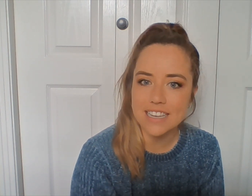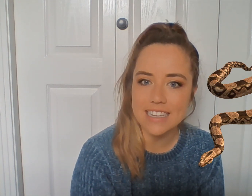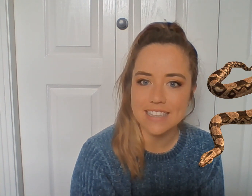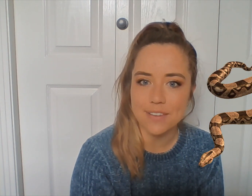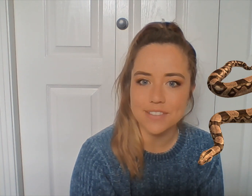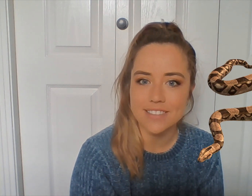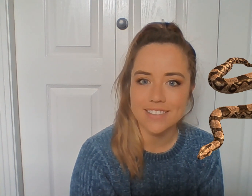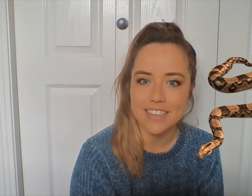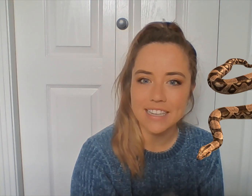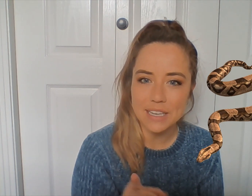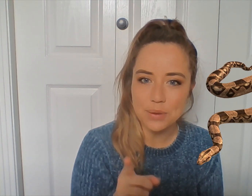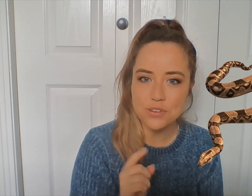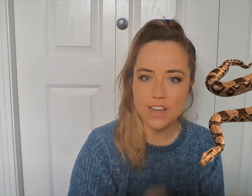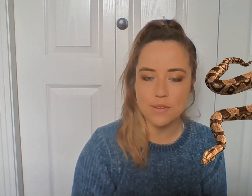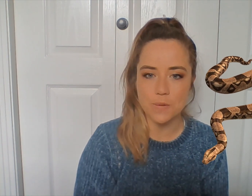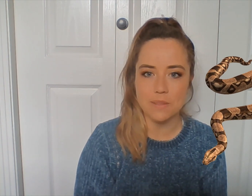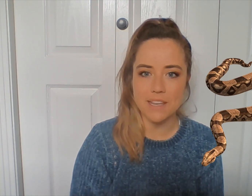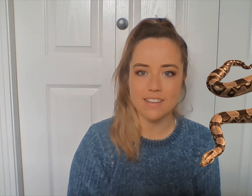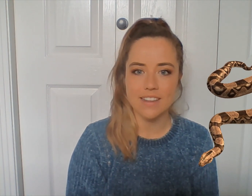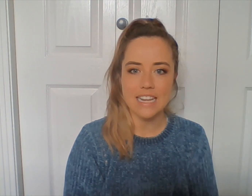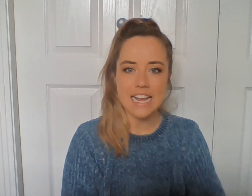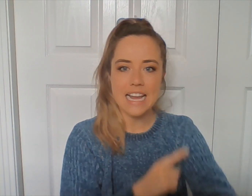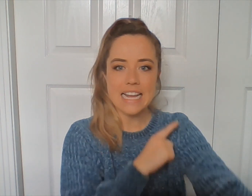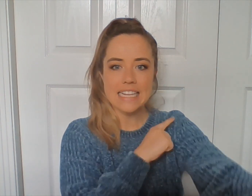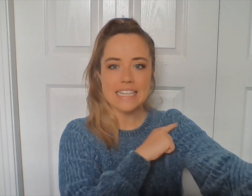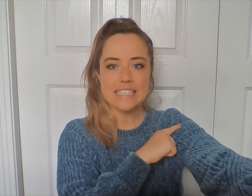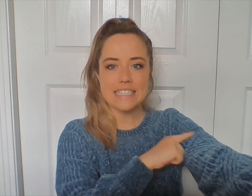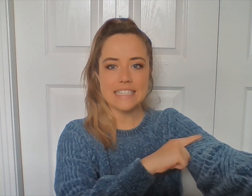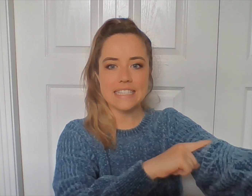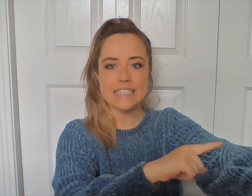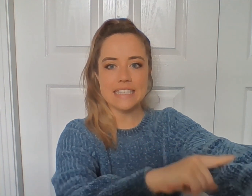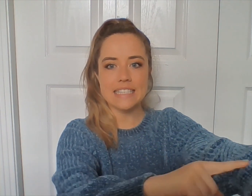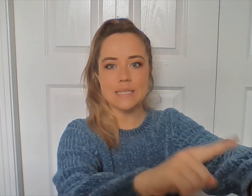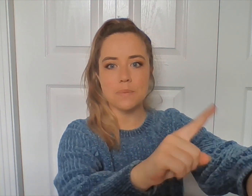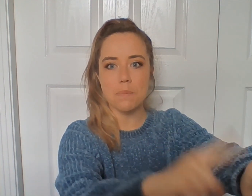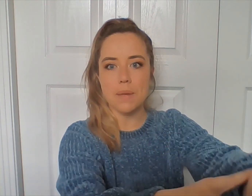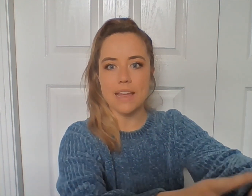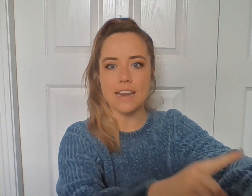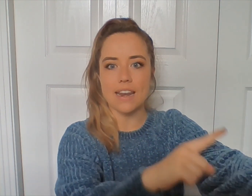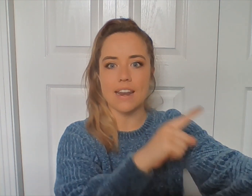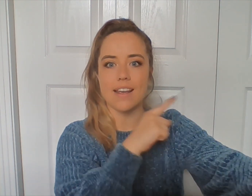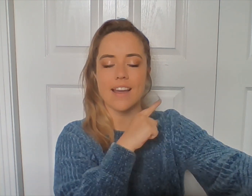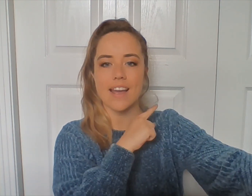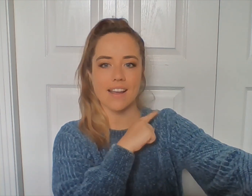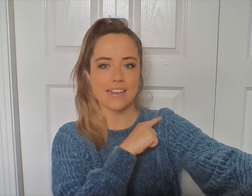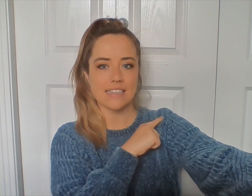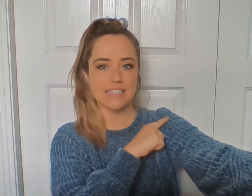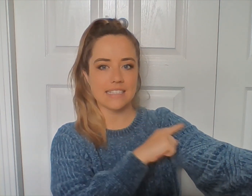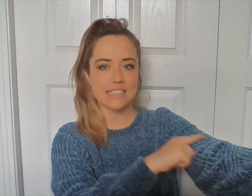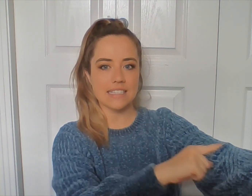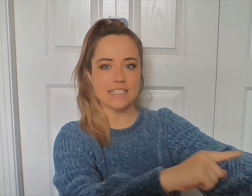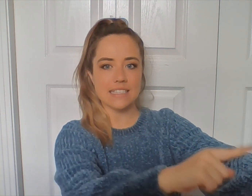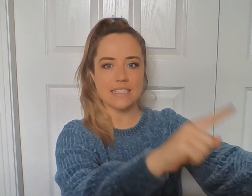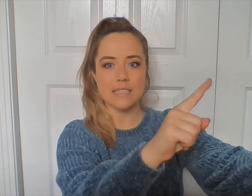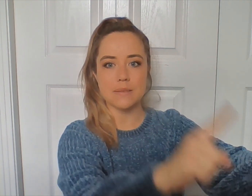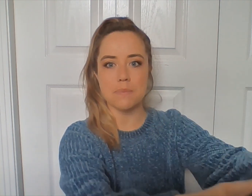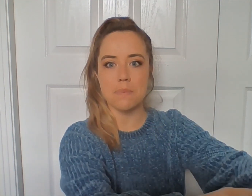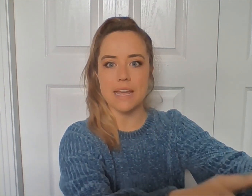snake sound? Can you try those with me? spin? Spin.